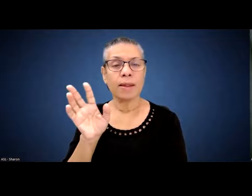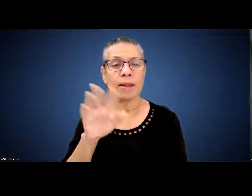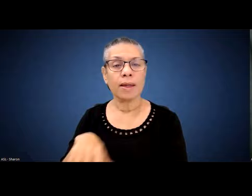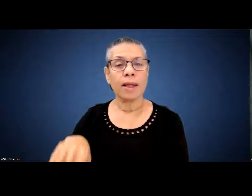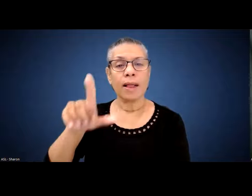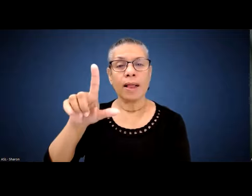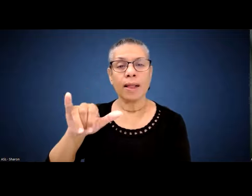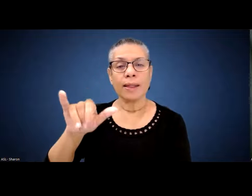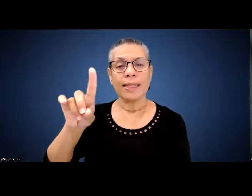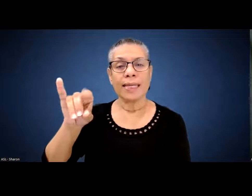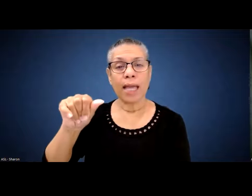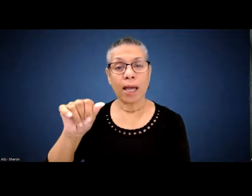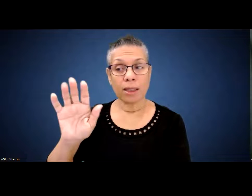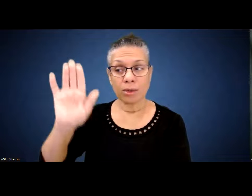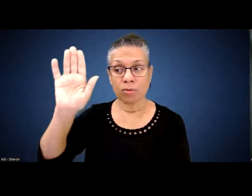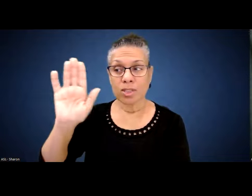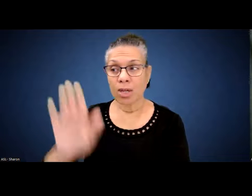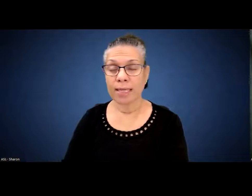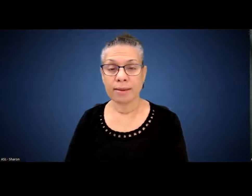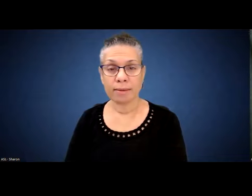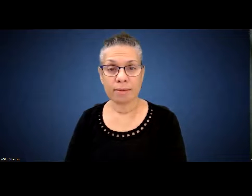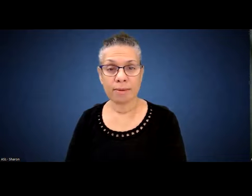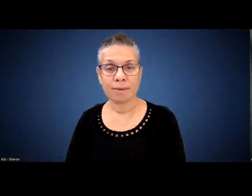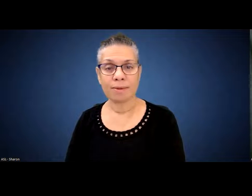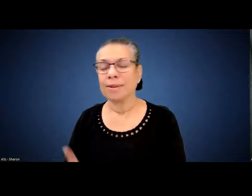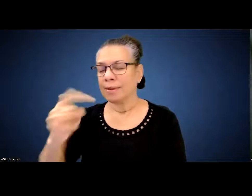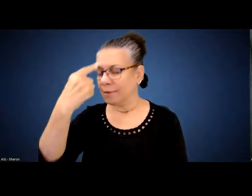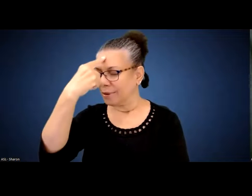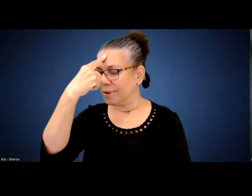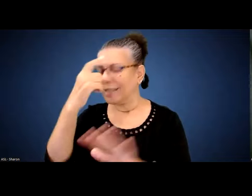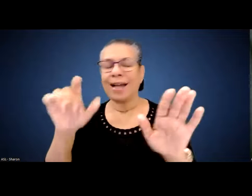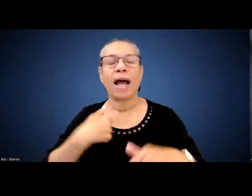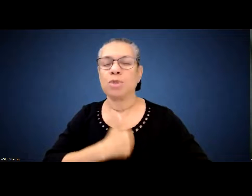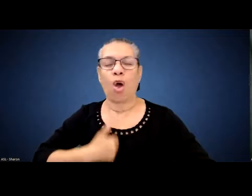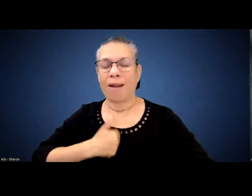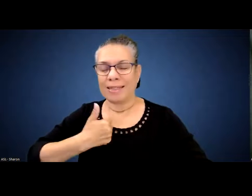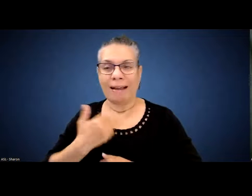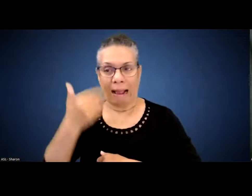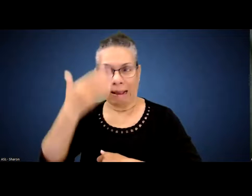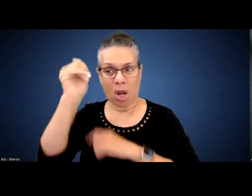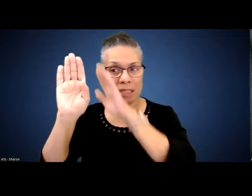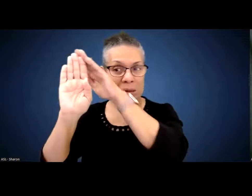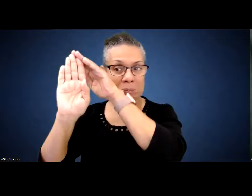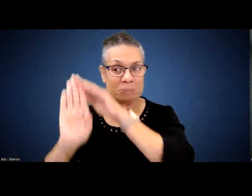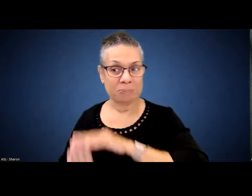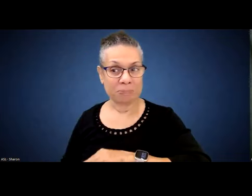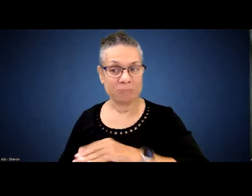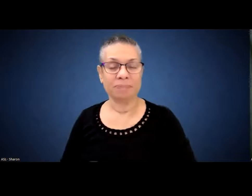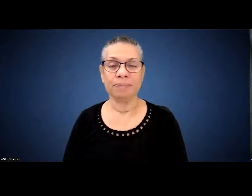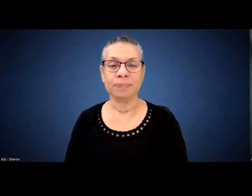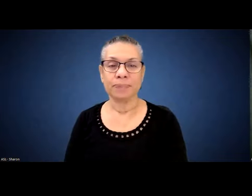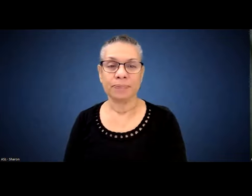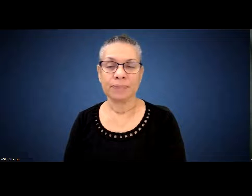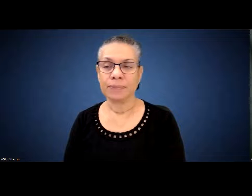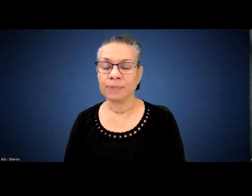Lydia, I think I saw your hand up. Am I right about that? I just forgot to take it down. Oh, okay. Okay. I'm